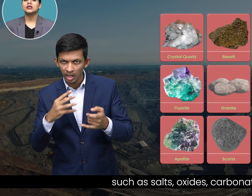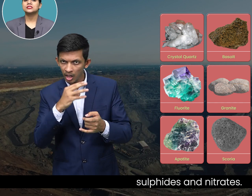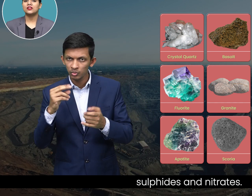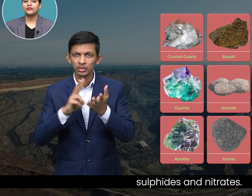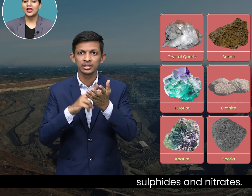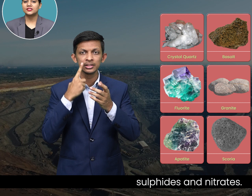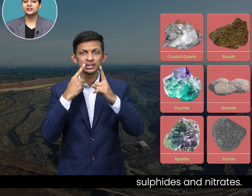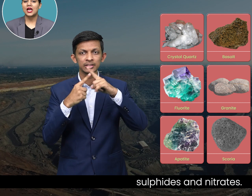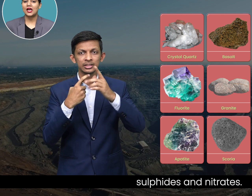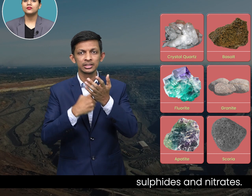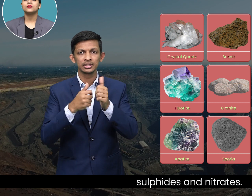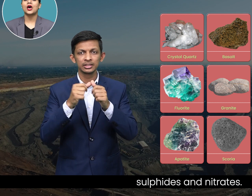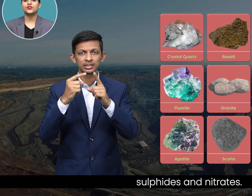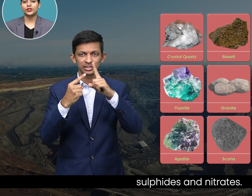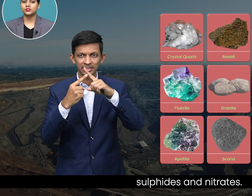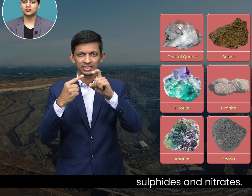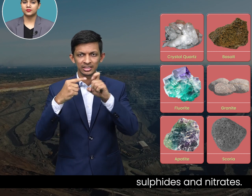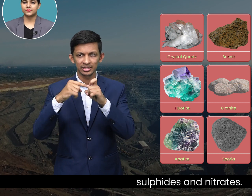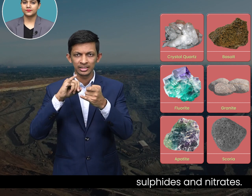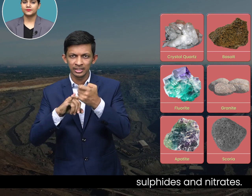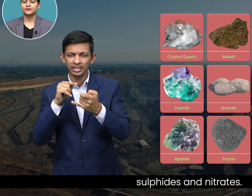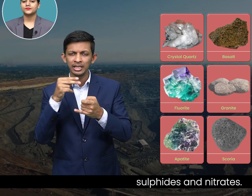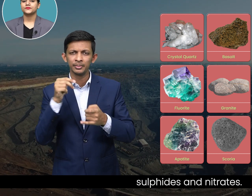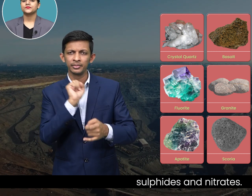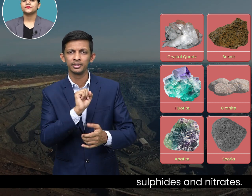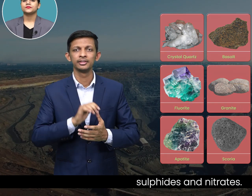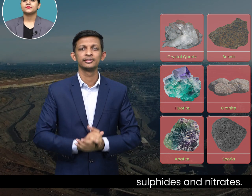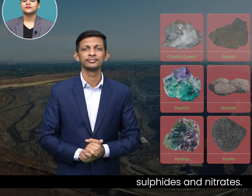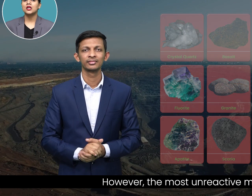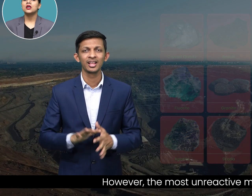carbonates, sulfides, and nitrates.